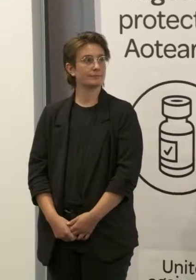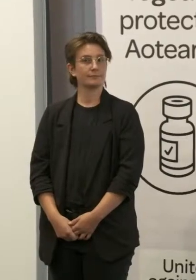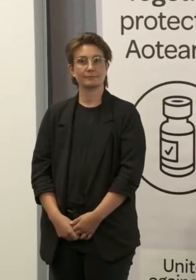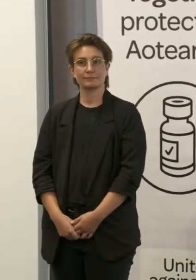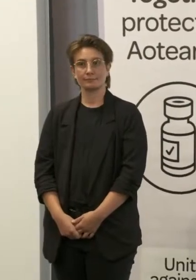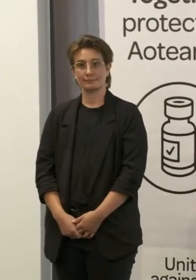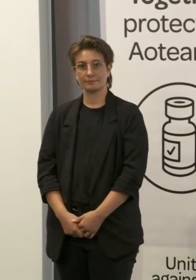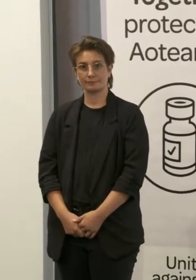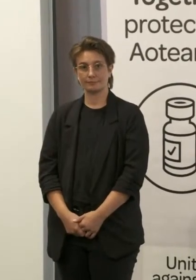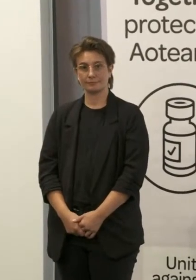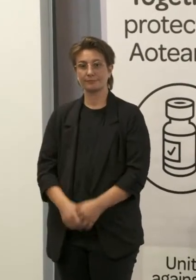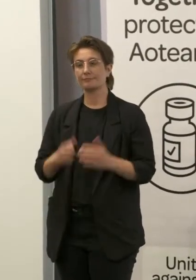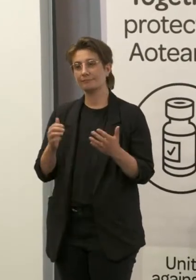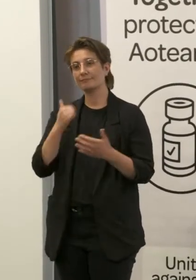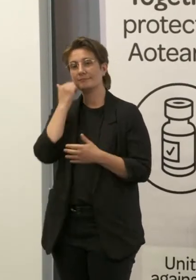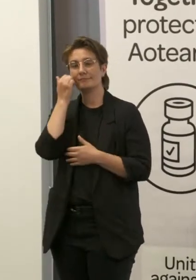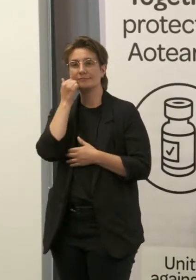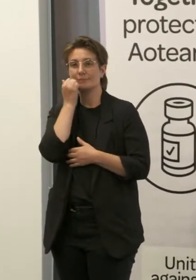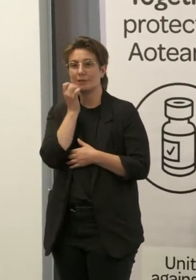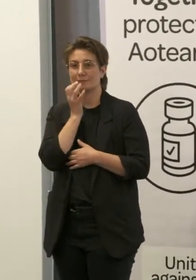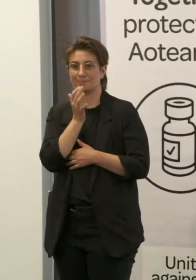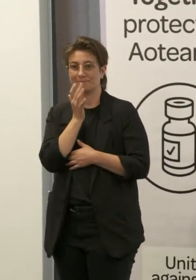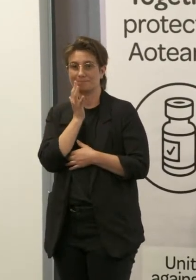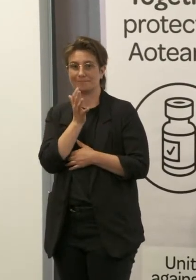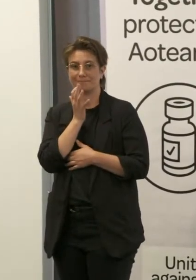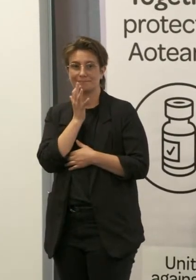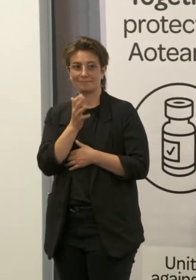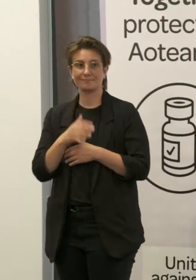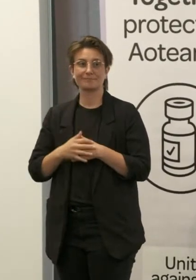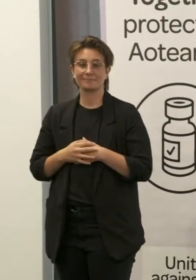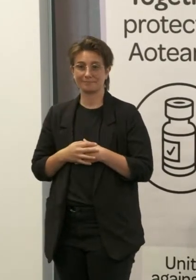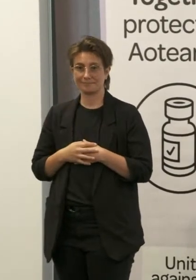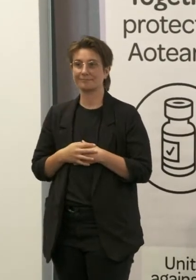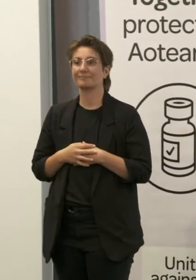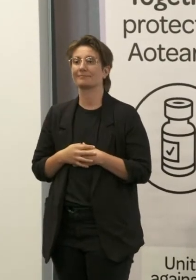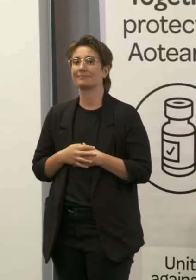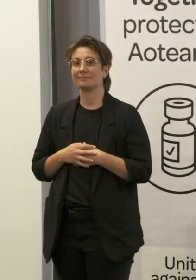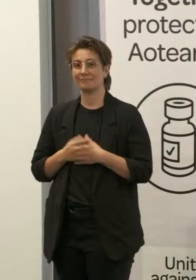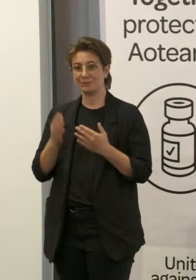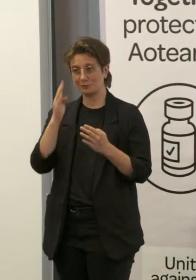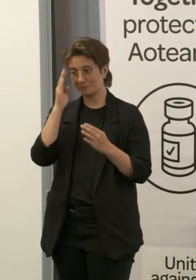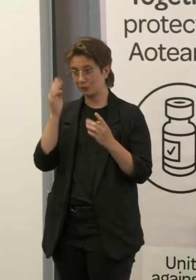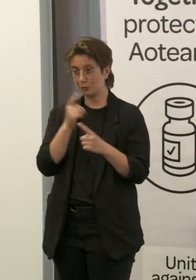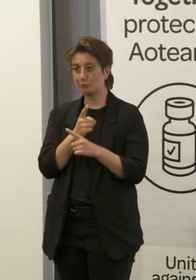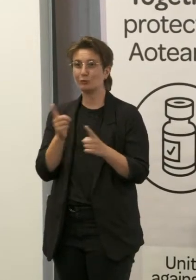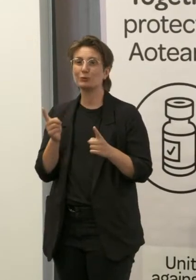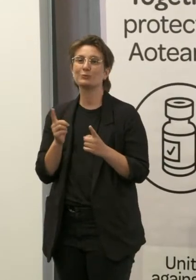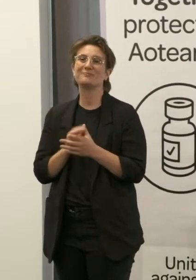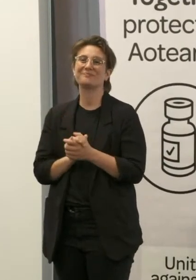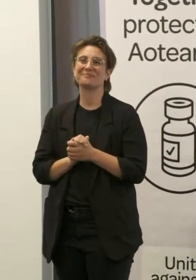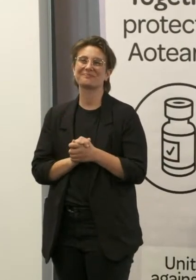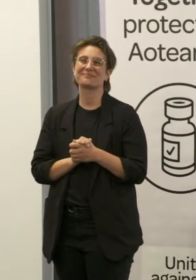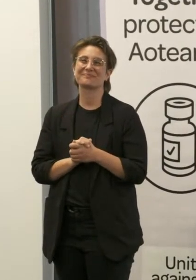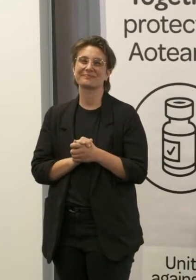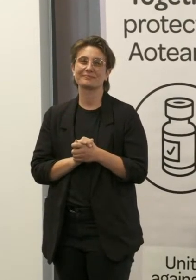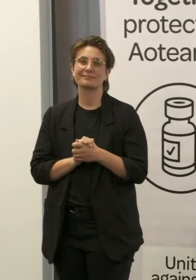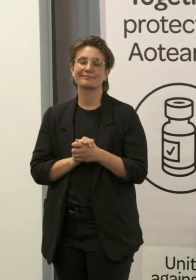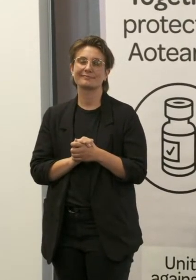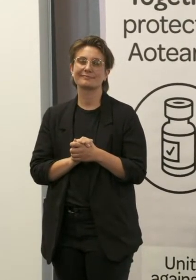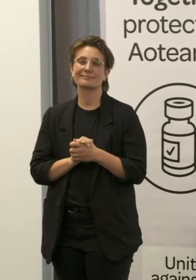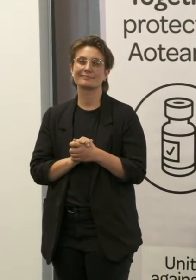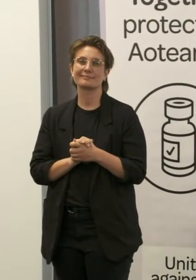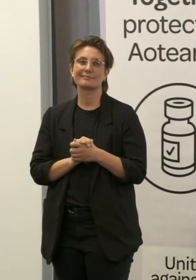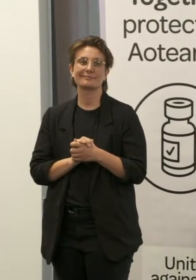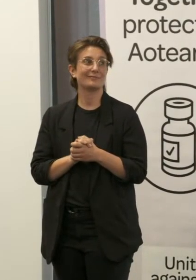Ka tira e tautoko ngā mihi o te tumu whakarai ki a tātou ko tai mai, no reira tēnā koutou. Ladies and gentlemen, I'll just try and make sure we